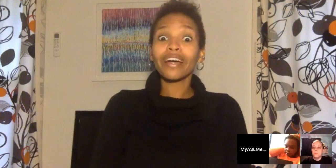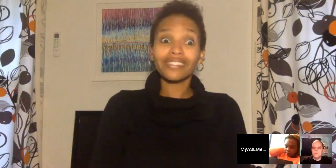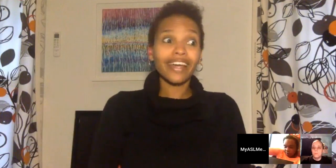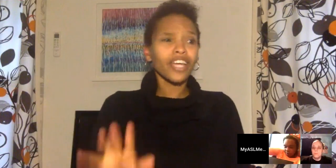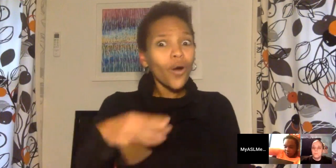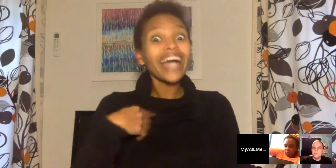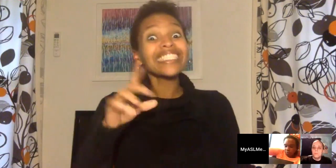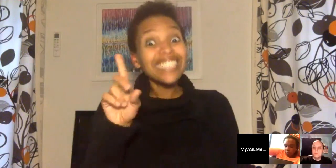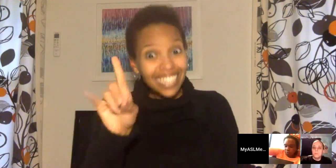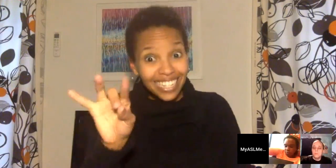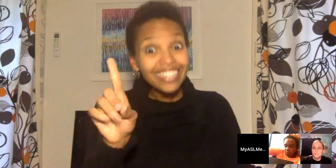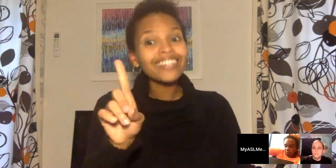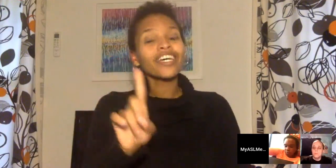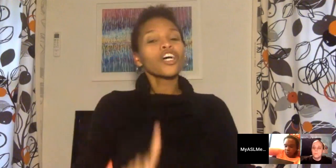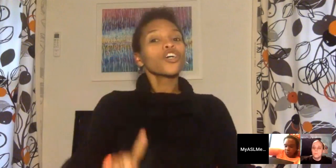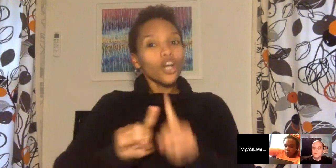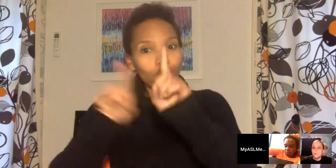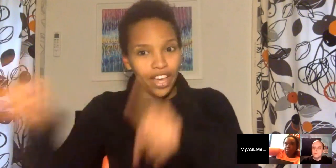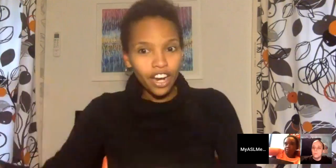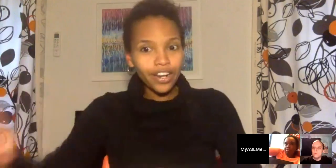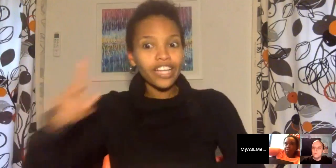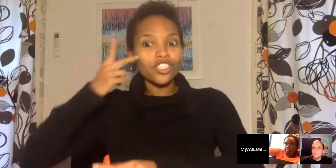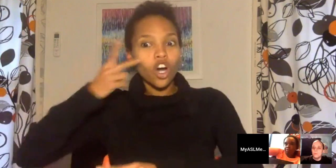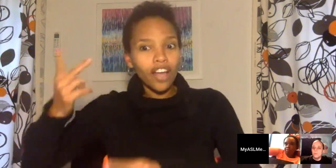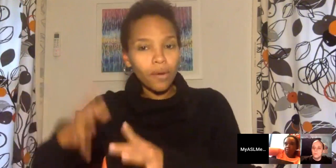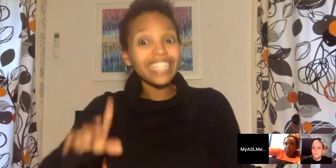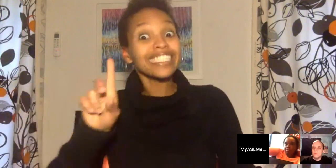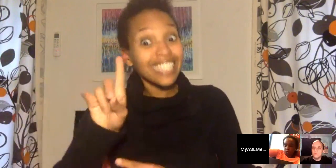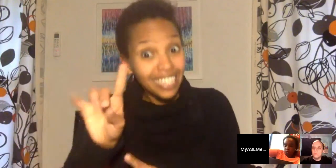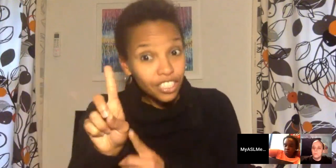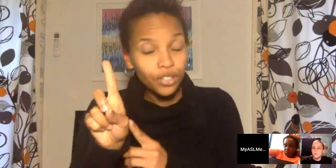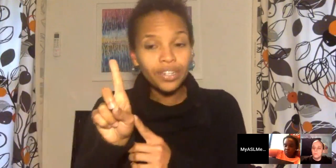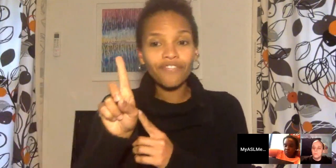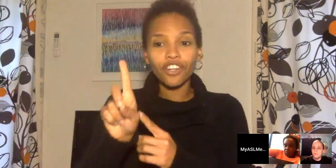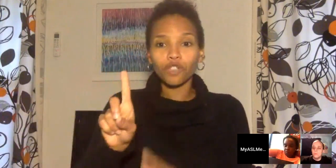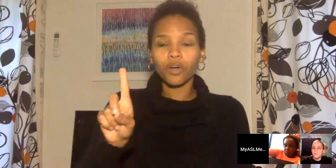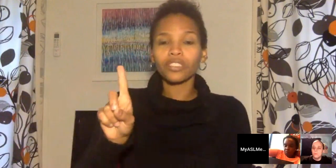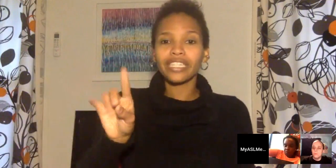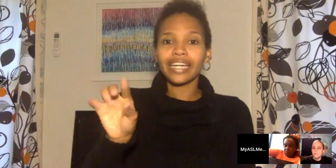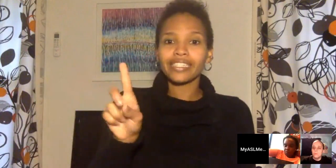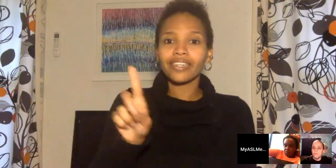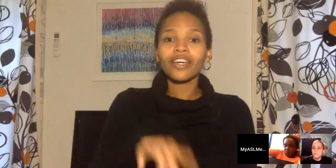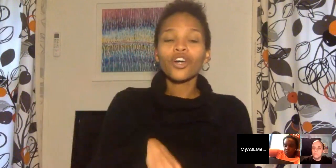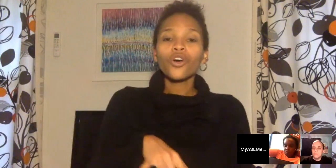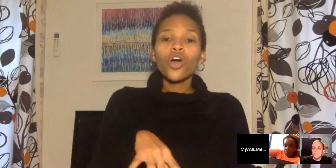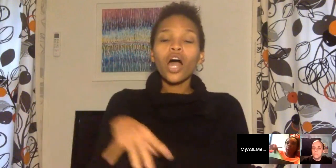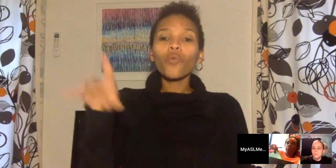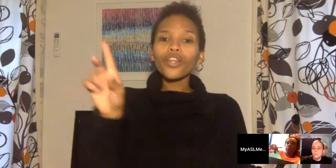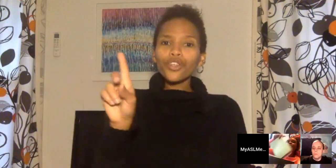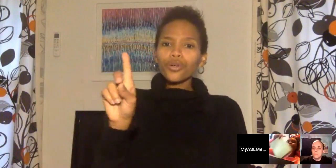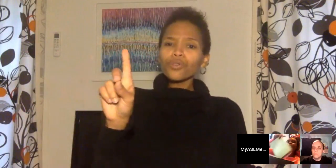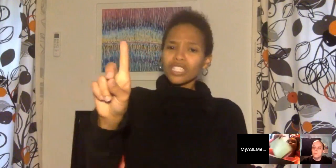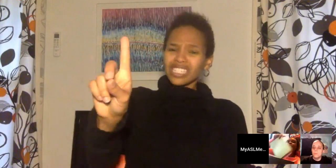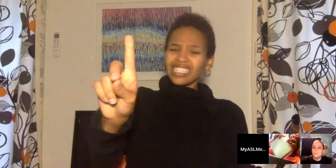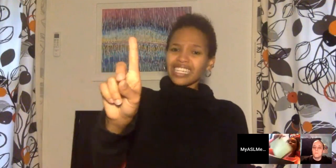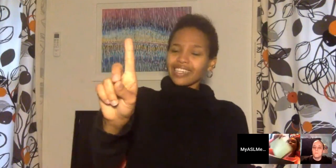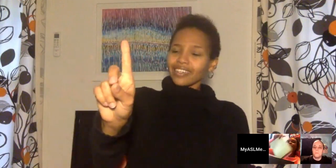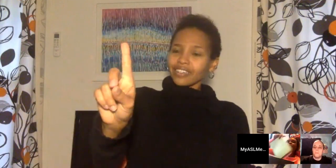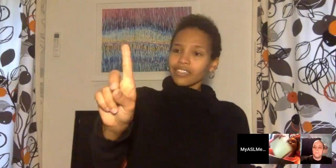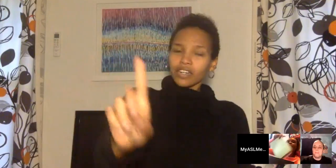say, you know, I did go there and I saw that. I did do it, fingerspell D-I-D. When you see, oh,